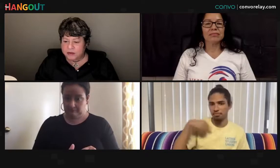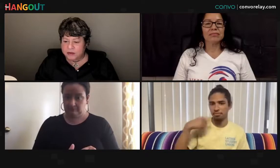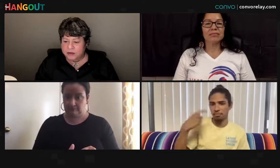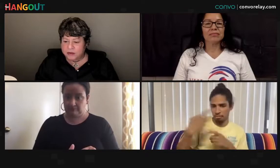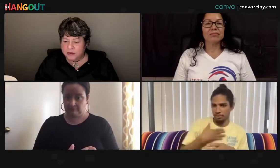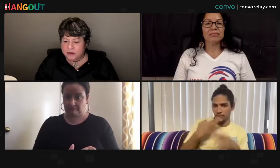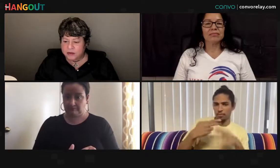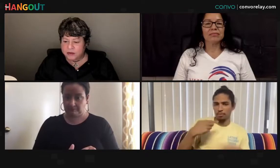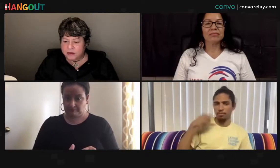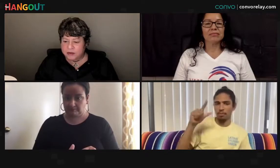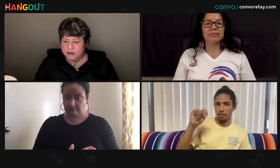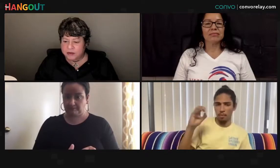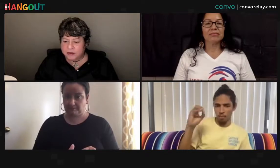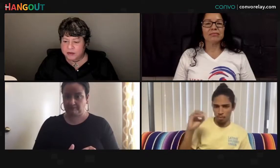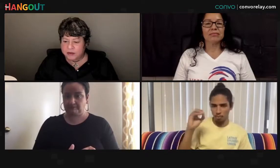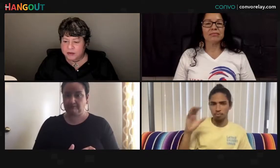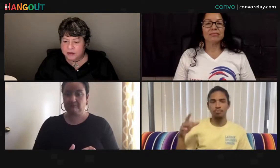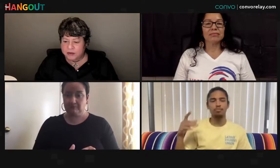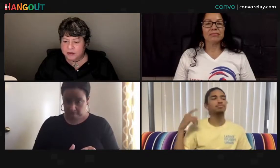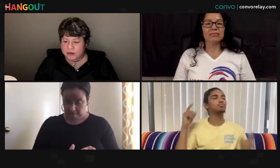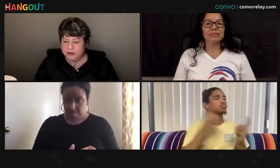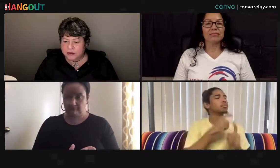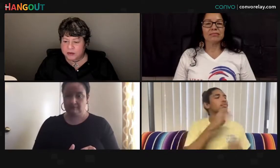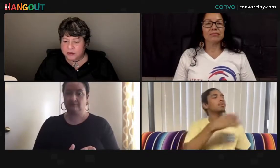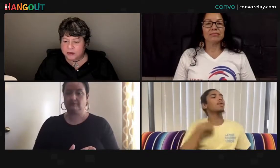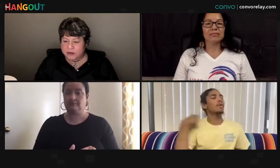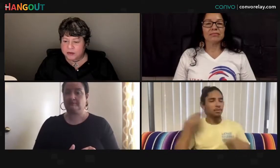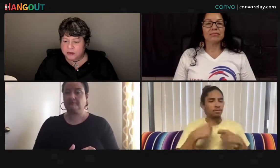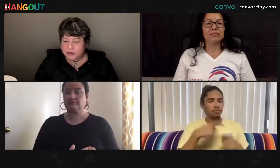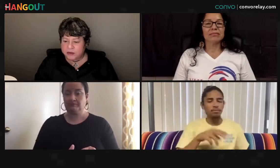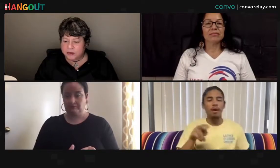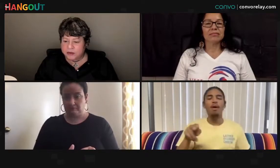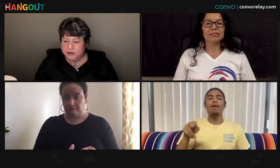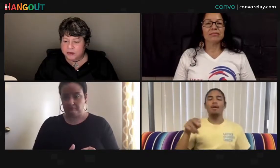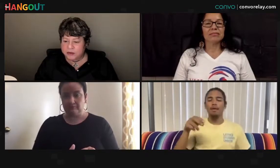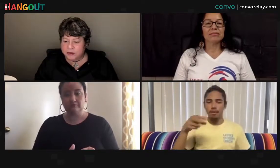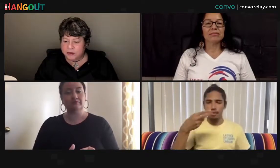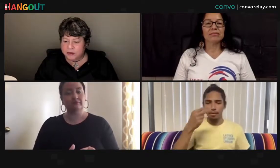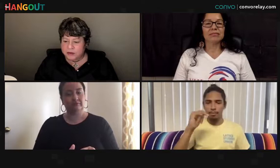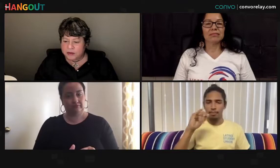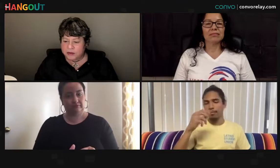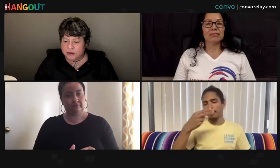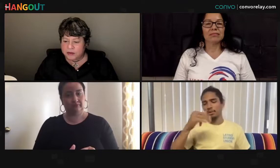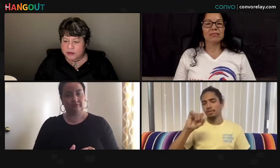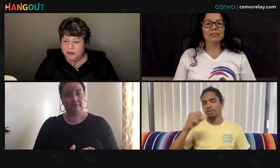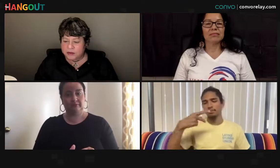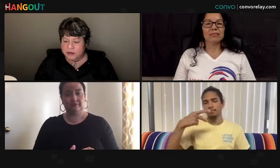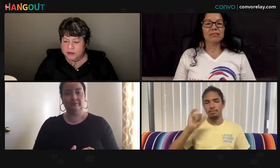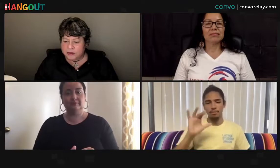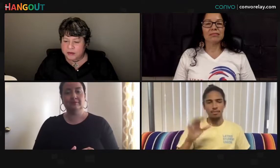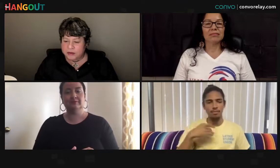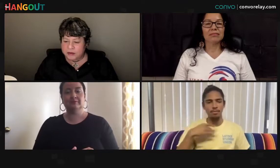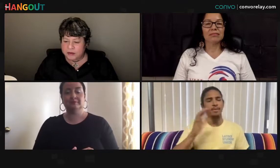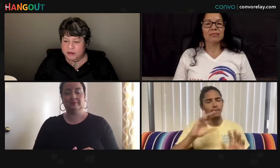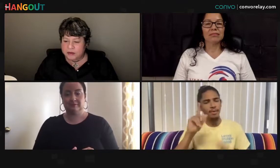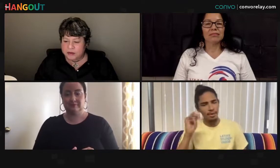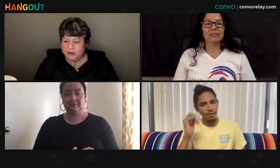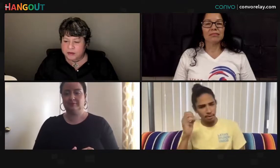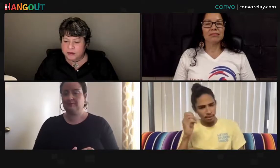someone's Latinx, I like to be called Latino. But if somebody else who's